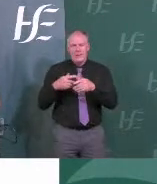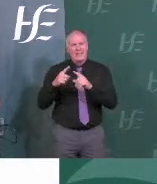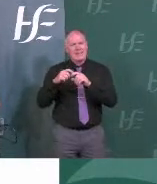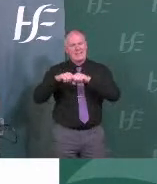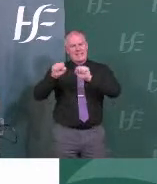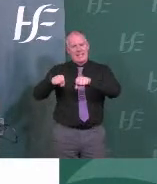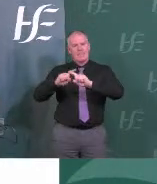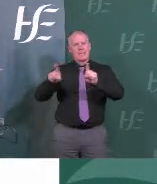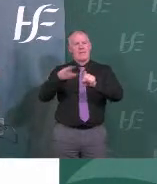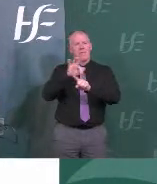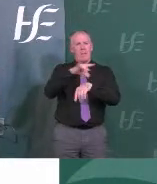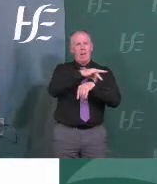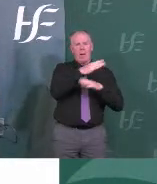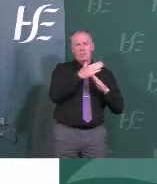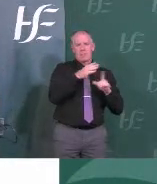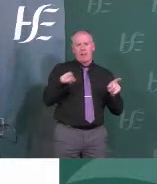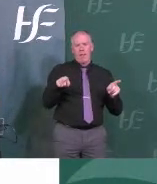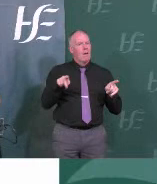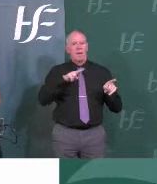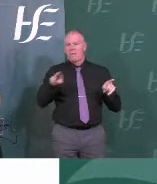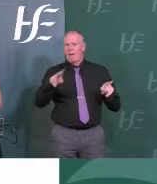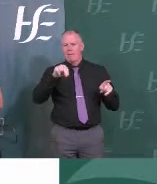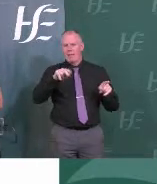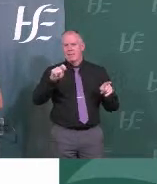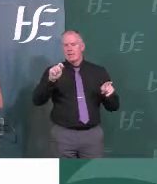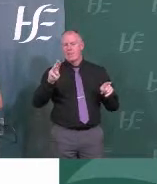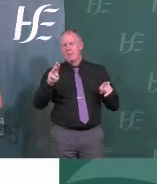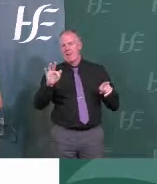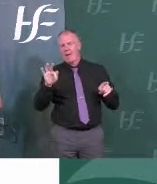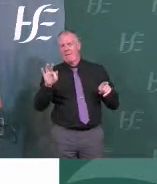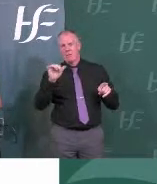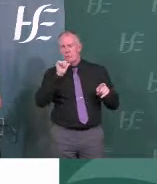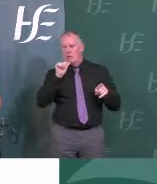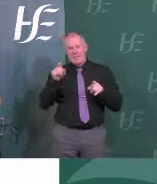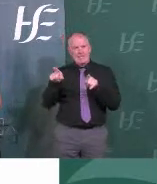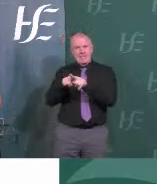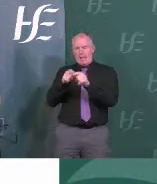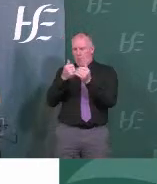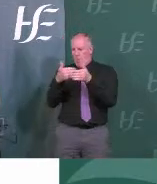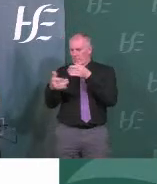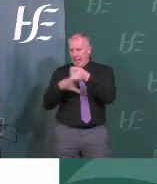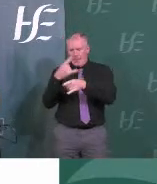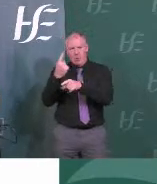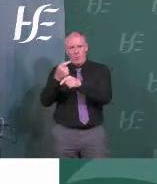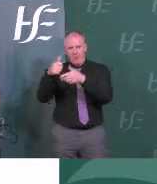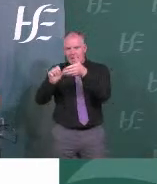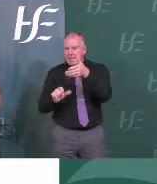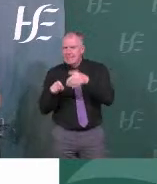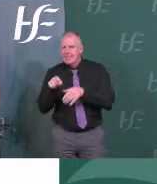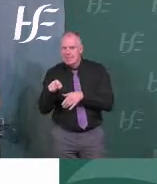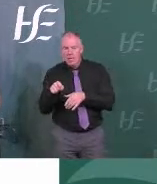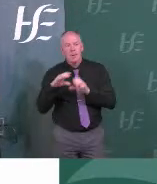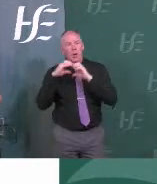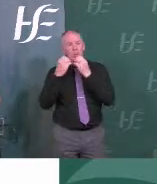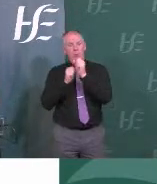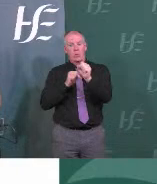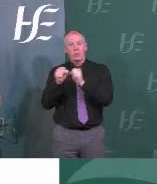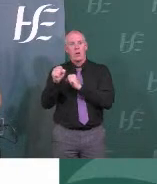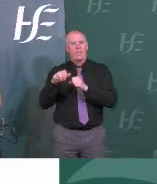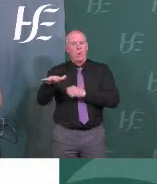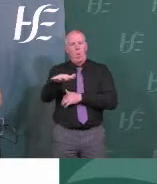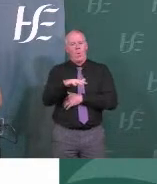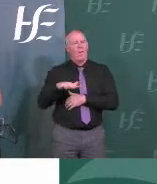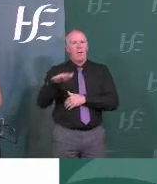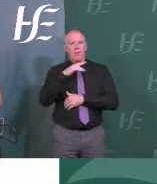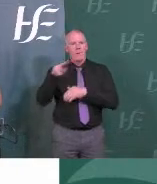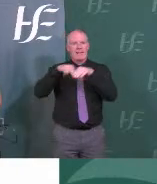different to the acute system. They're not involved with the NTPF, so we don't have the same level of visibility. Generally speaking, in community services, those lists are held at a local